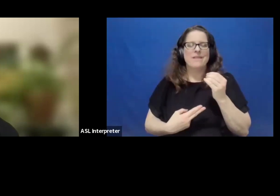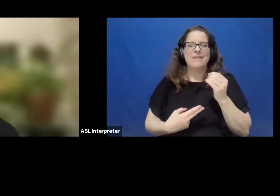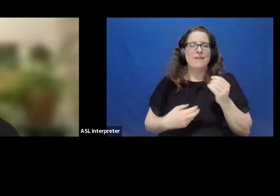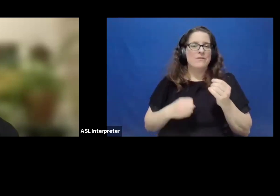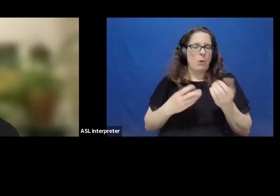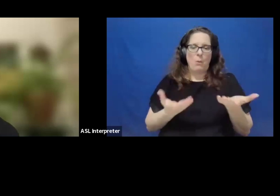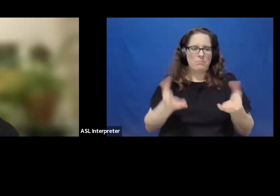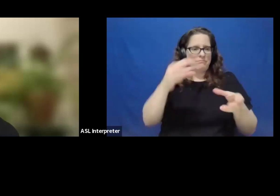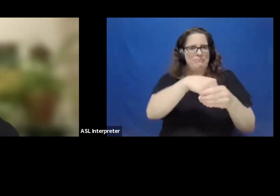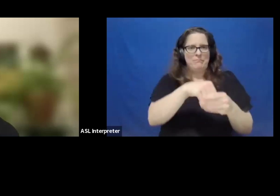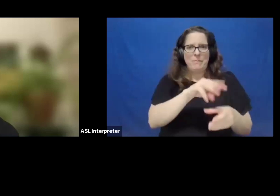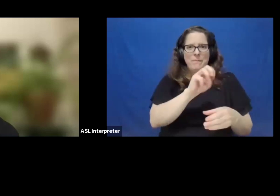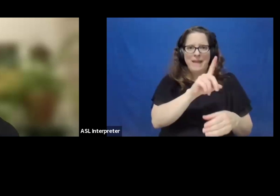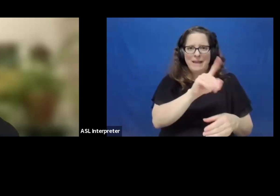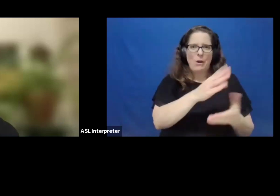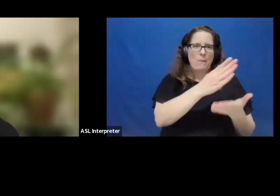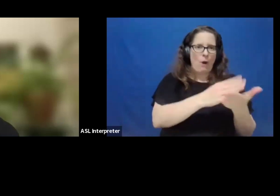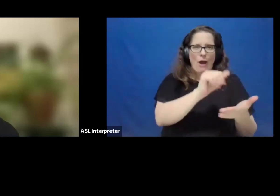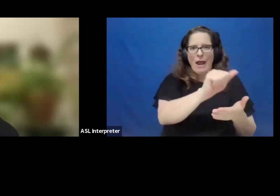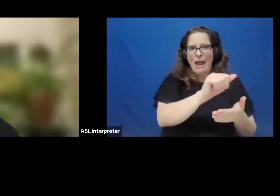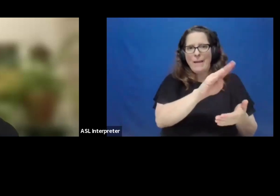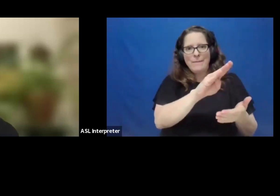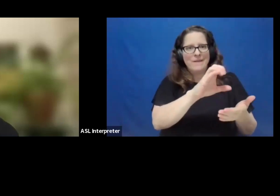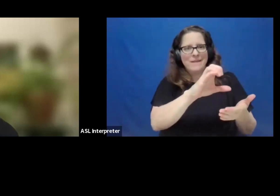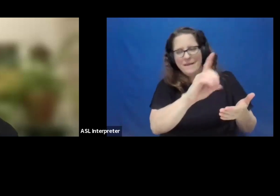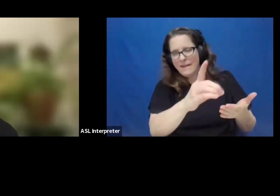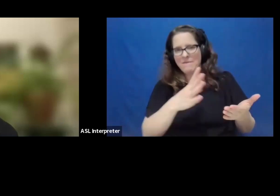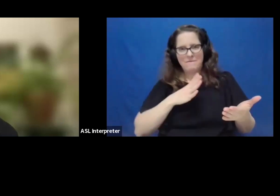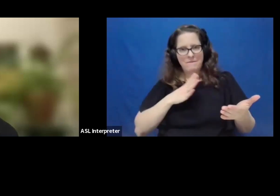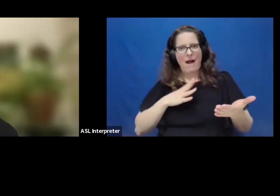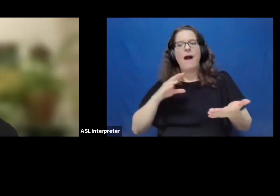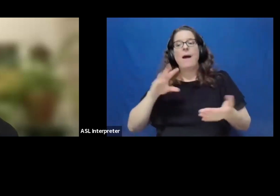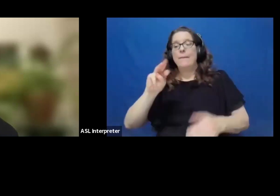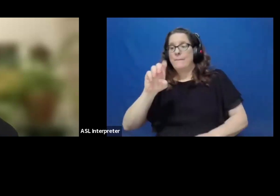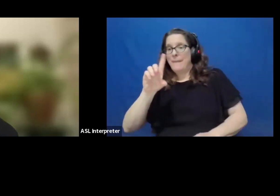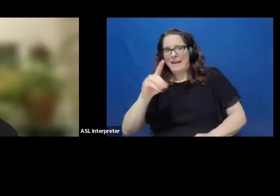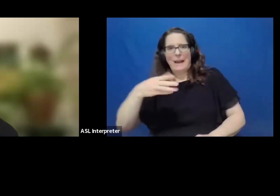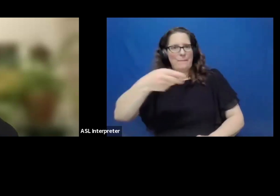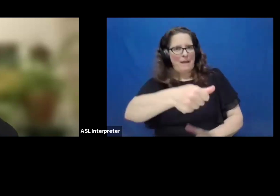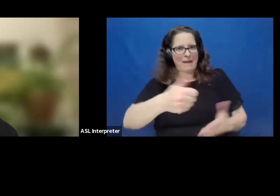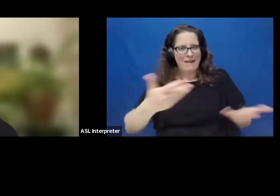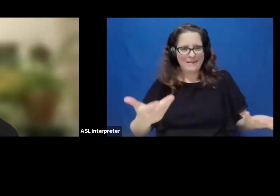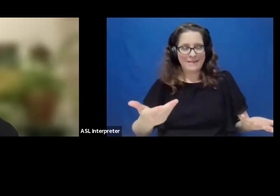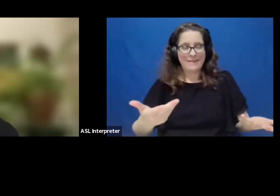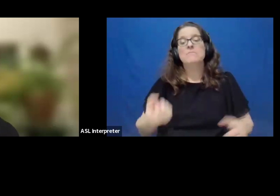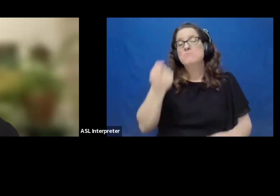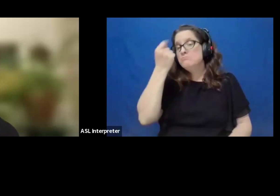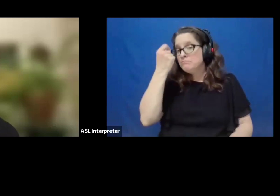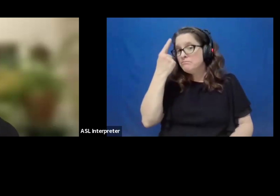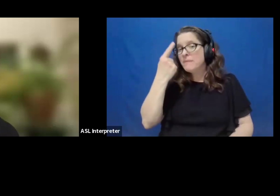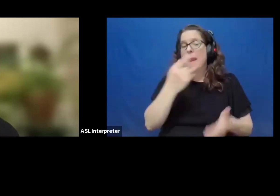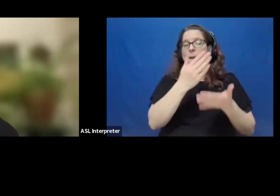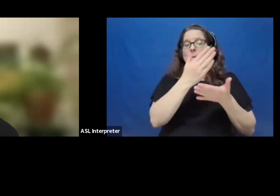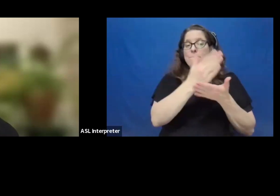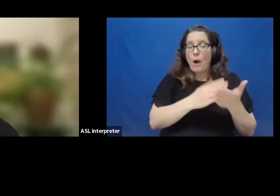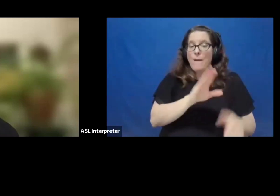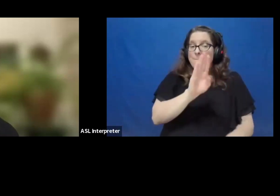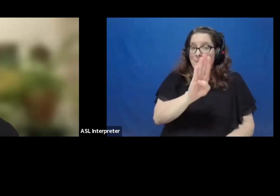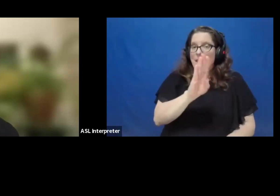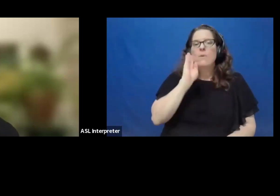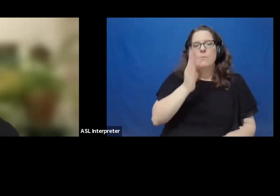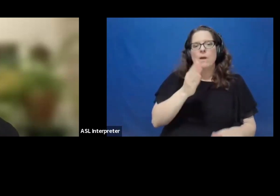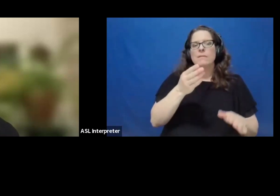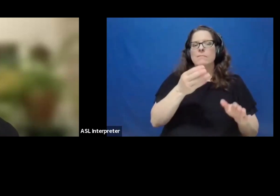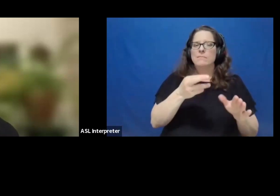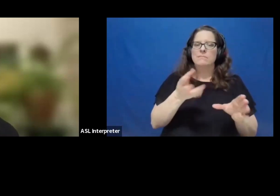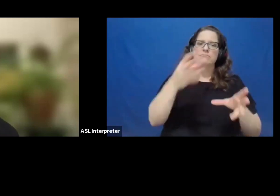Medicare. In fact, they'll be automatically enrolled in Medicare Part B unless they decline it.